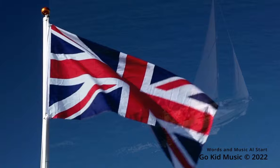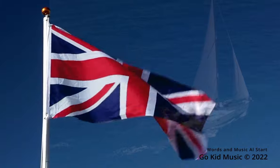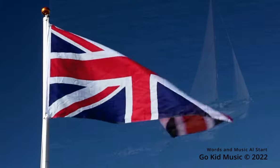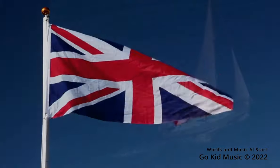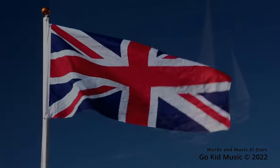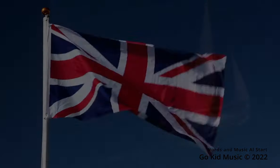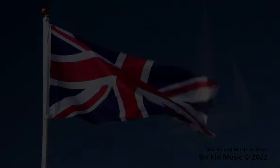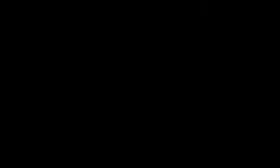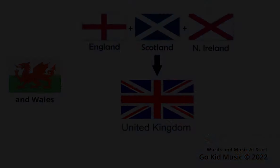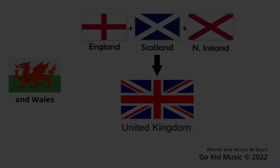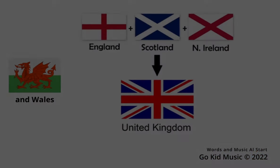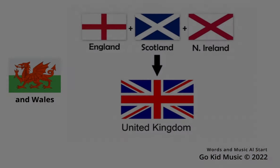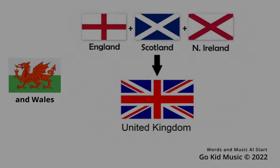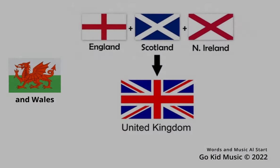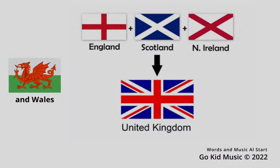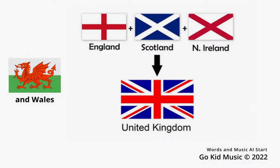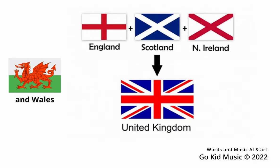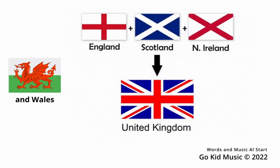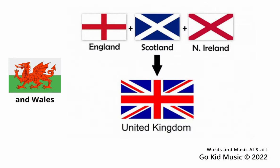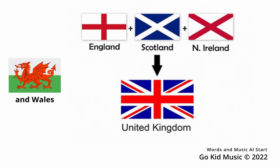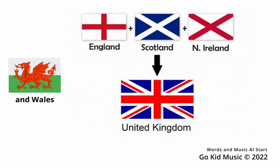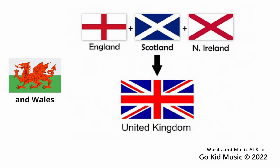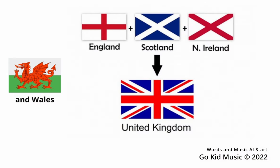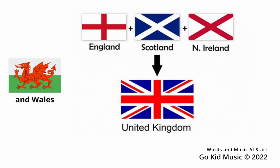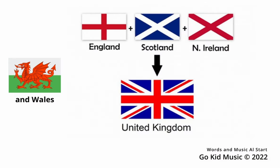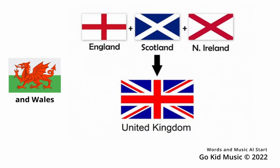along along You